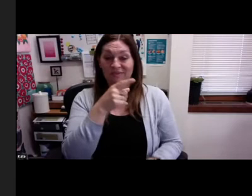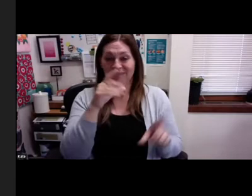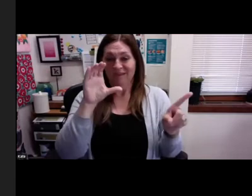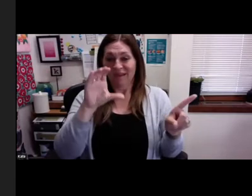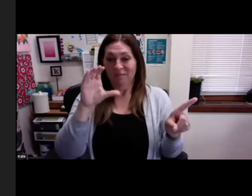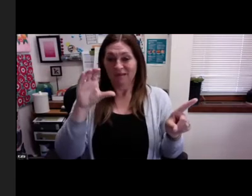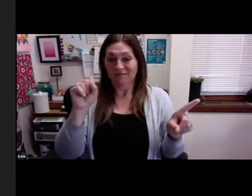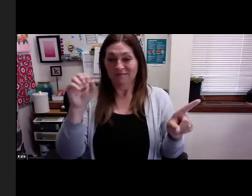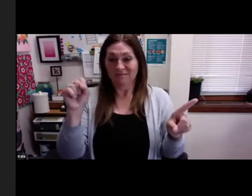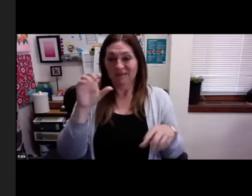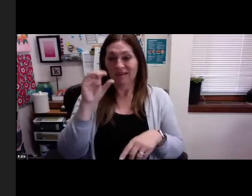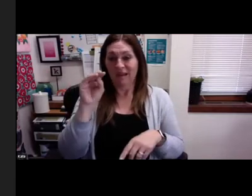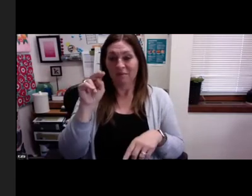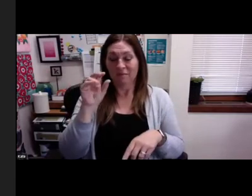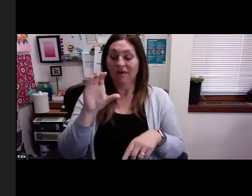Now,